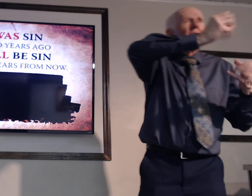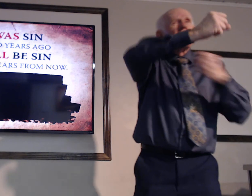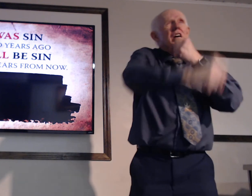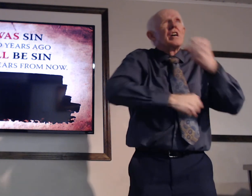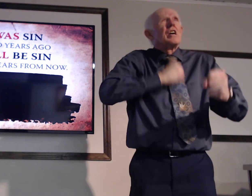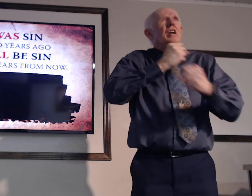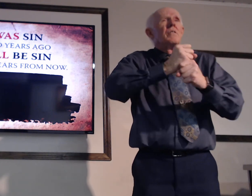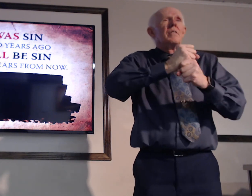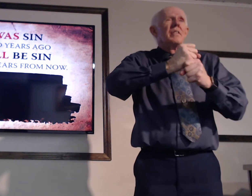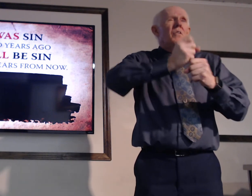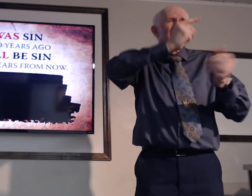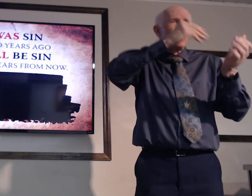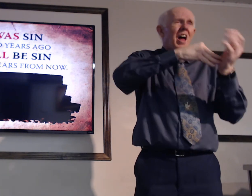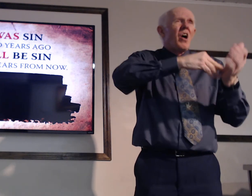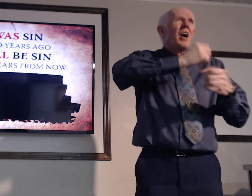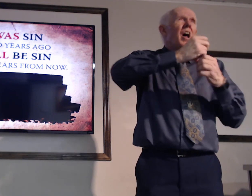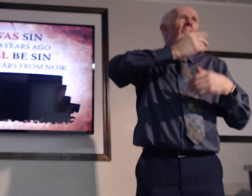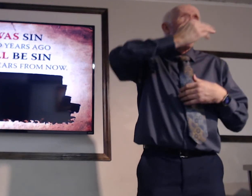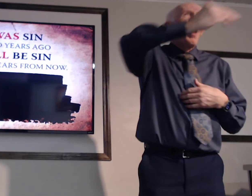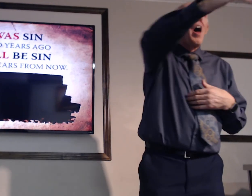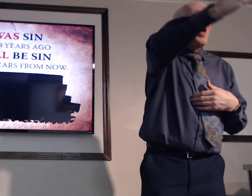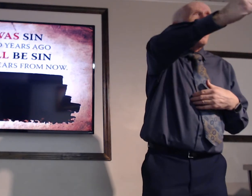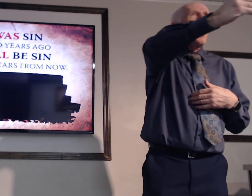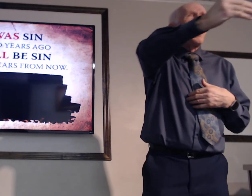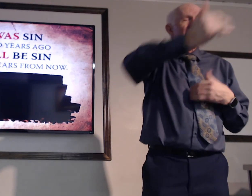will still be sin 1,000 years from now.